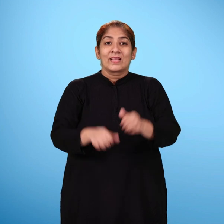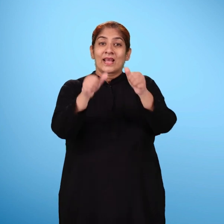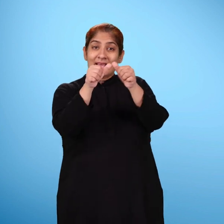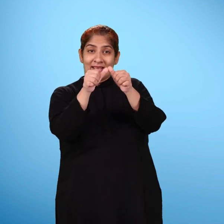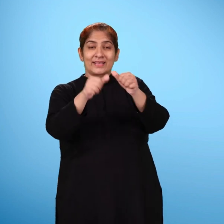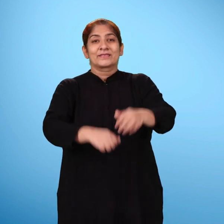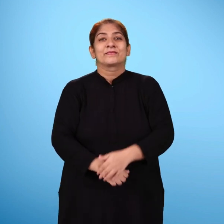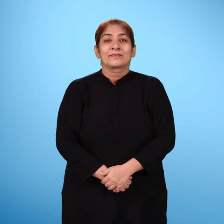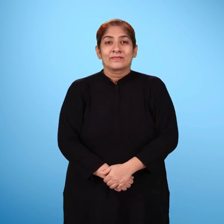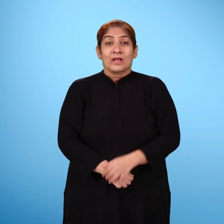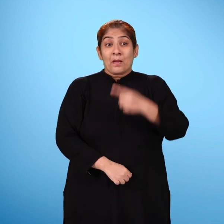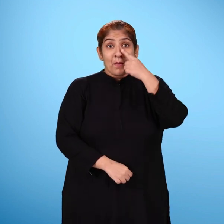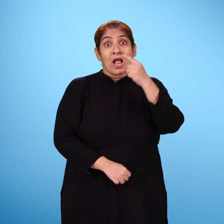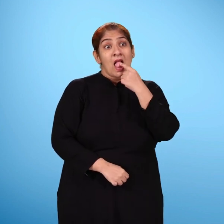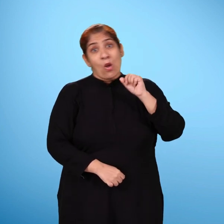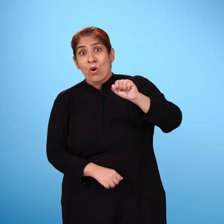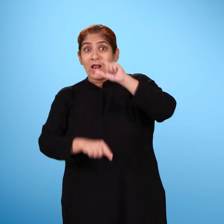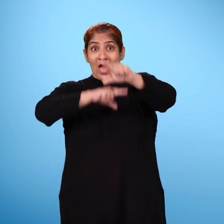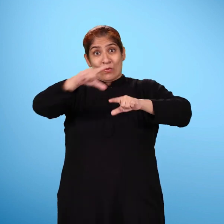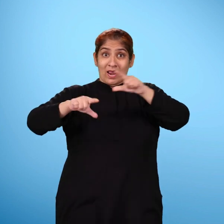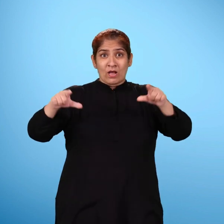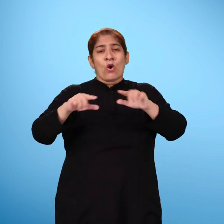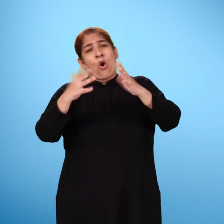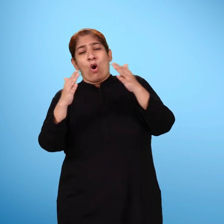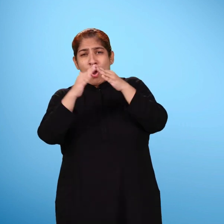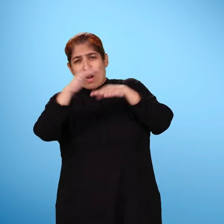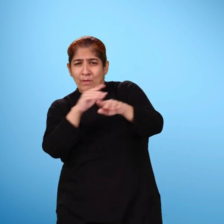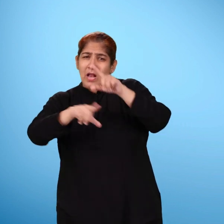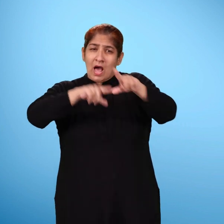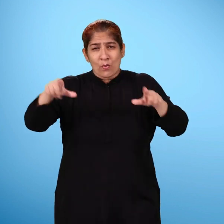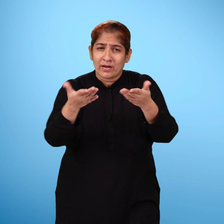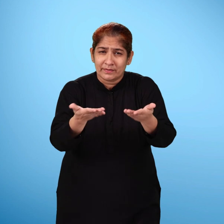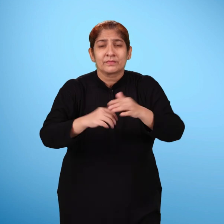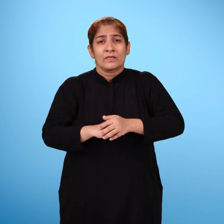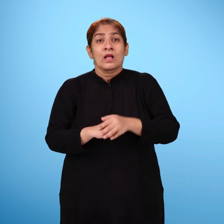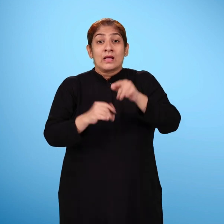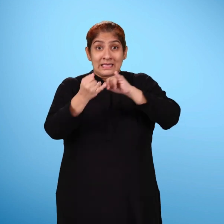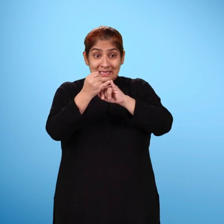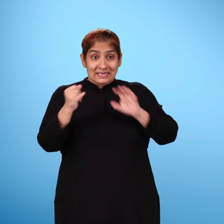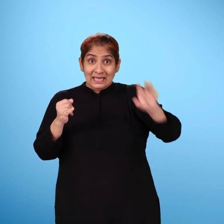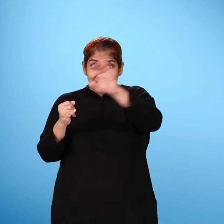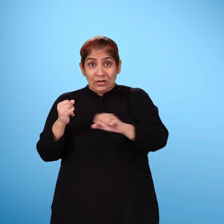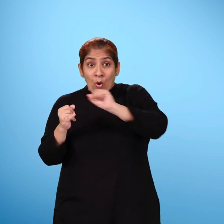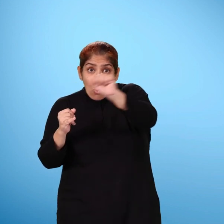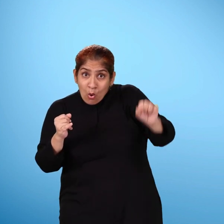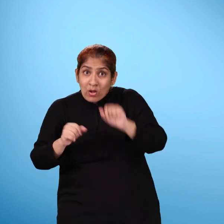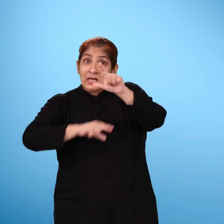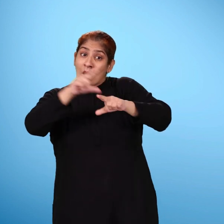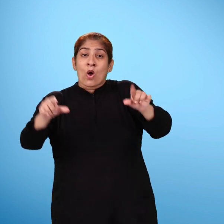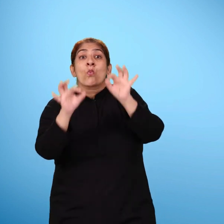Option A. Mother tongue or home language, official language of the state, and